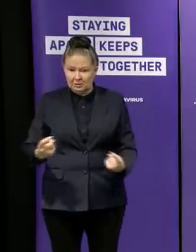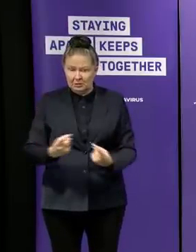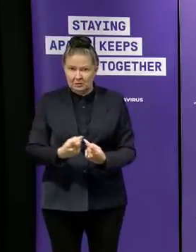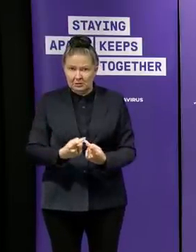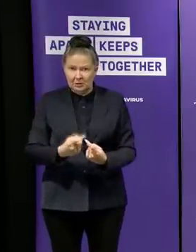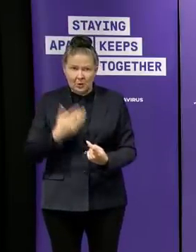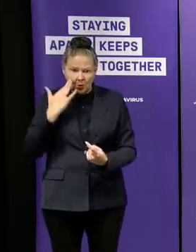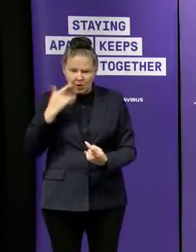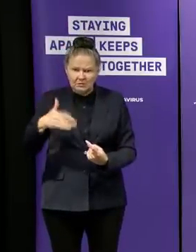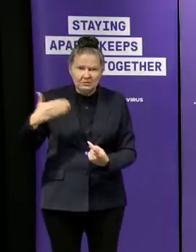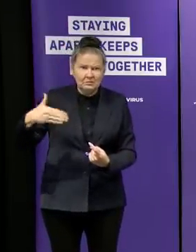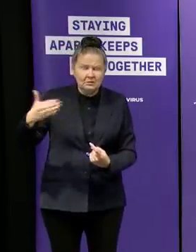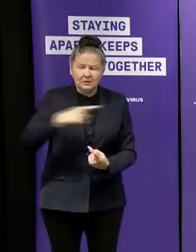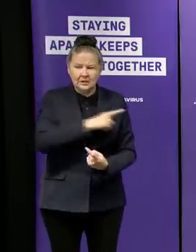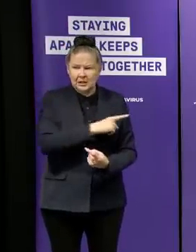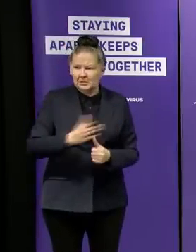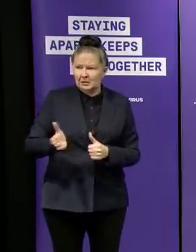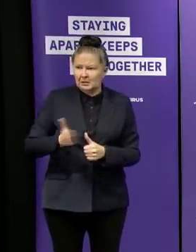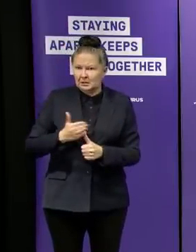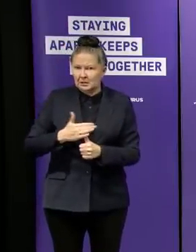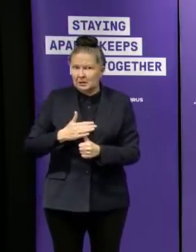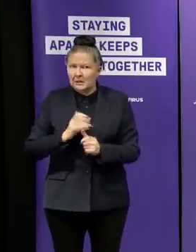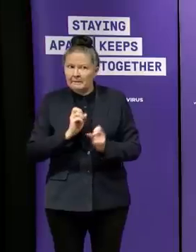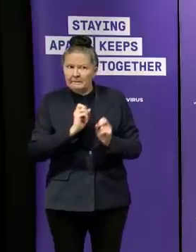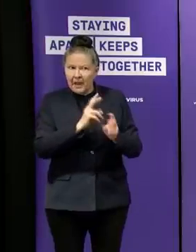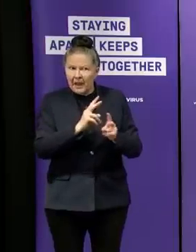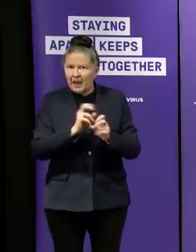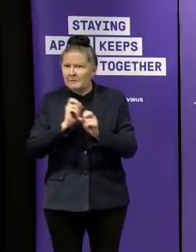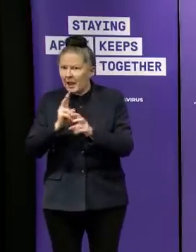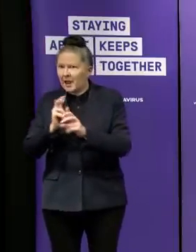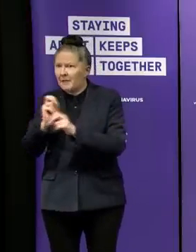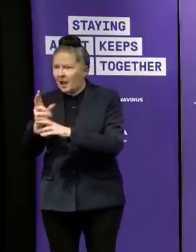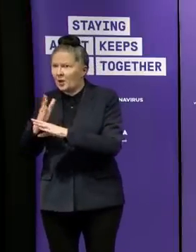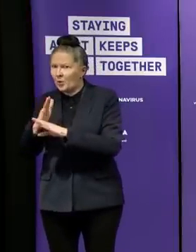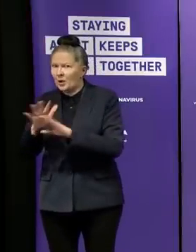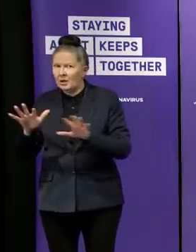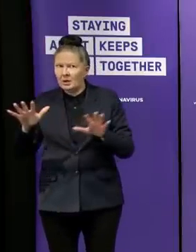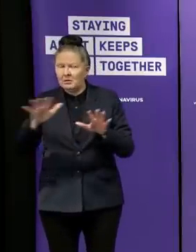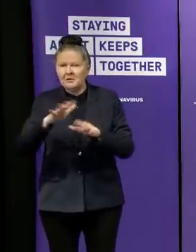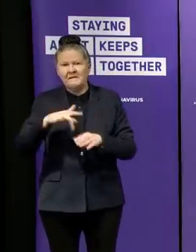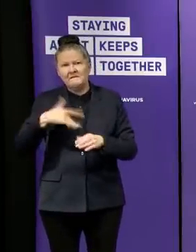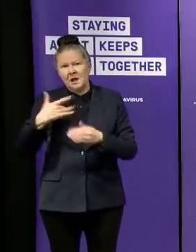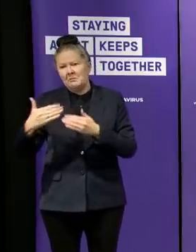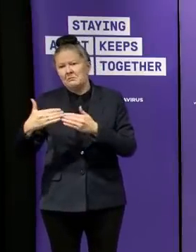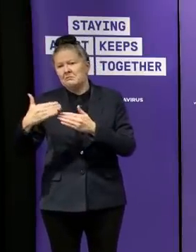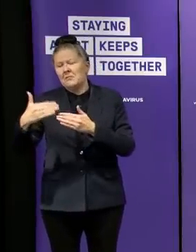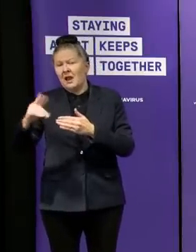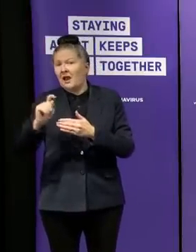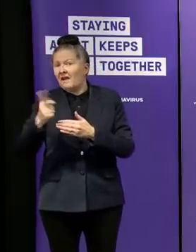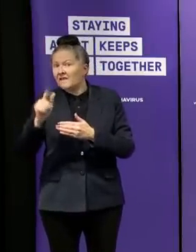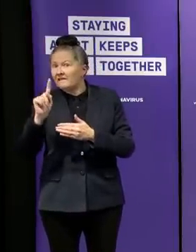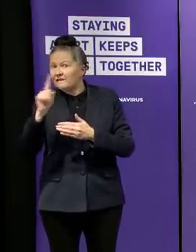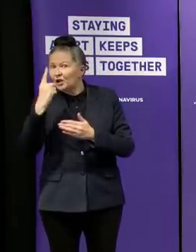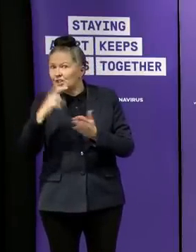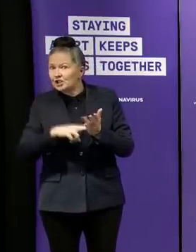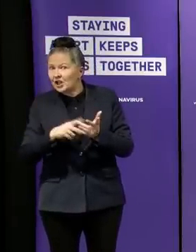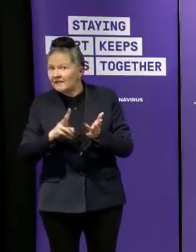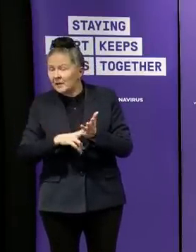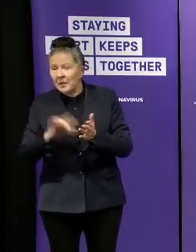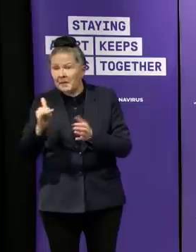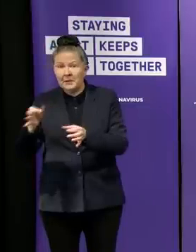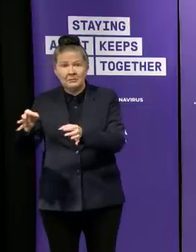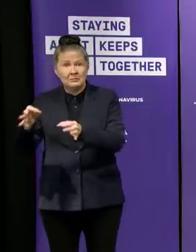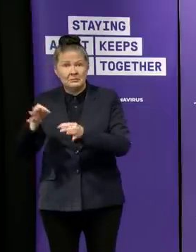dramatically once we have all of those industries back, by no later than we believe than the 1st of November, and potentially earlier than that. So